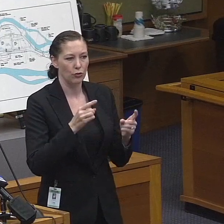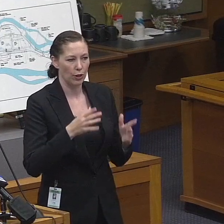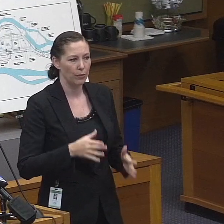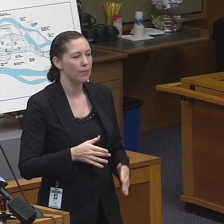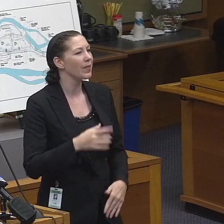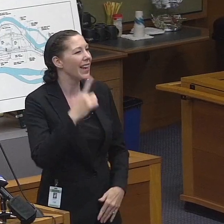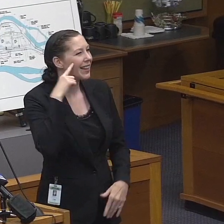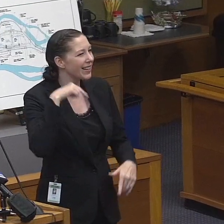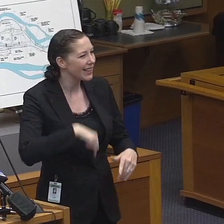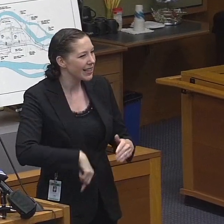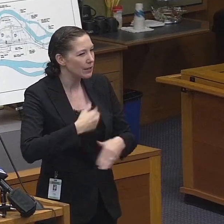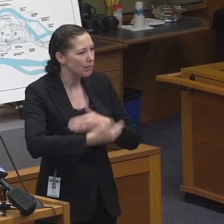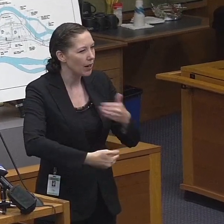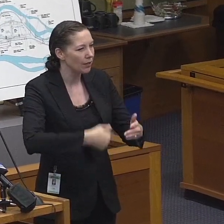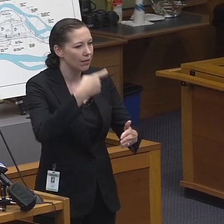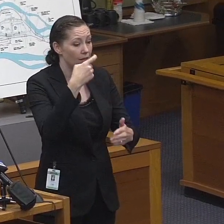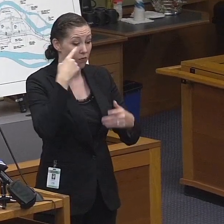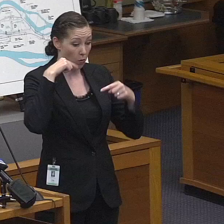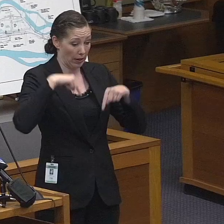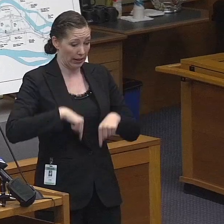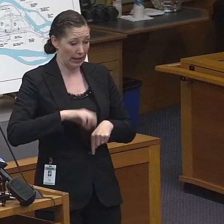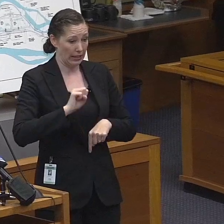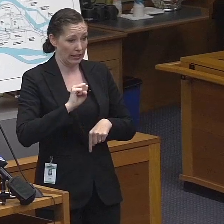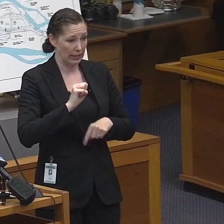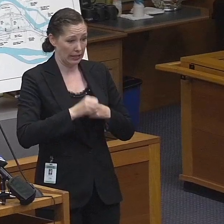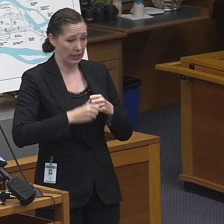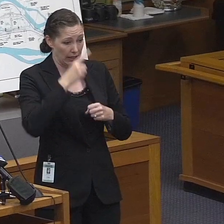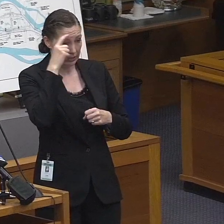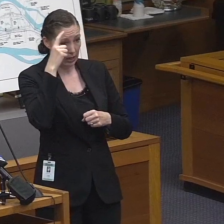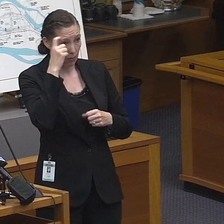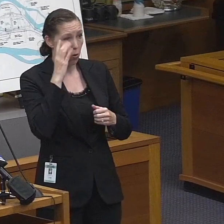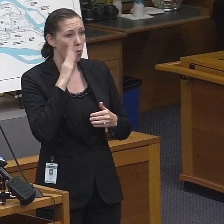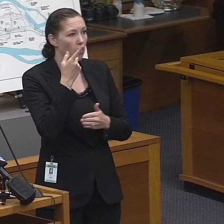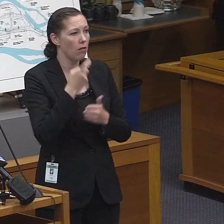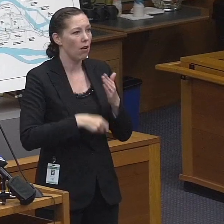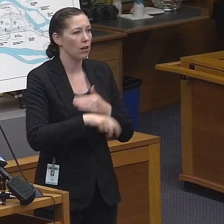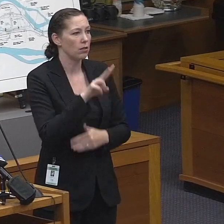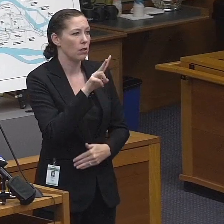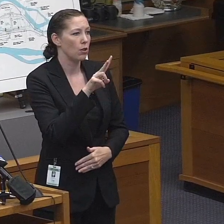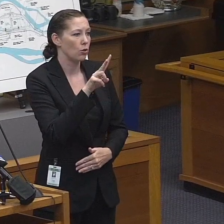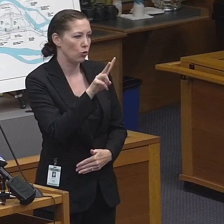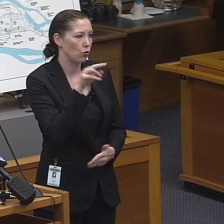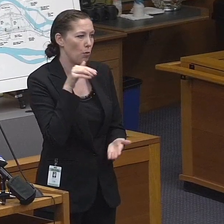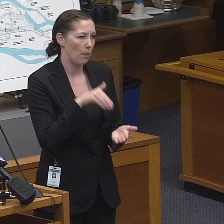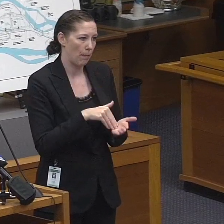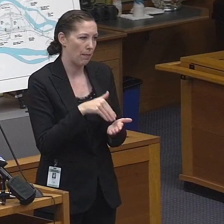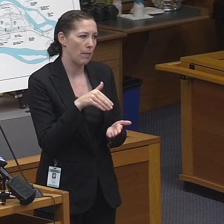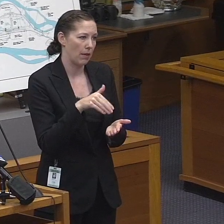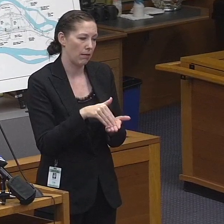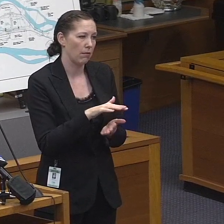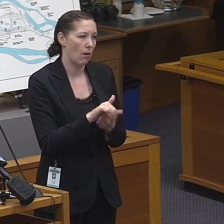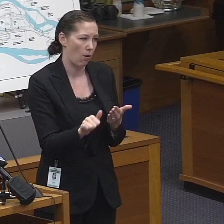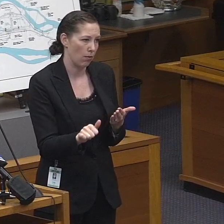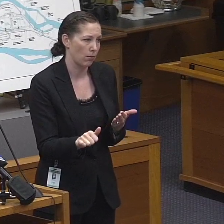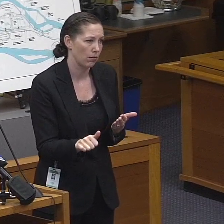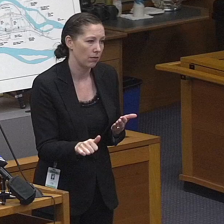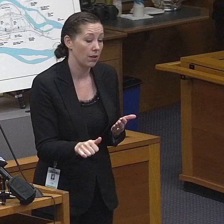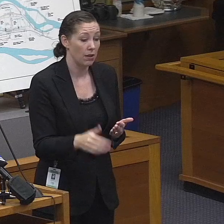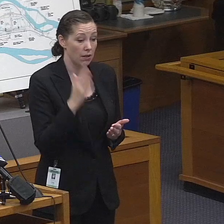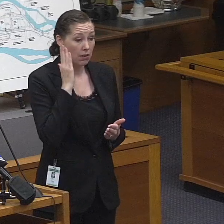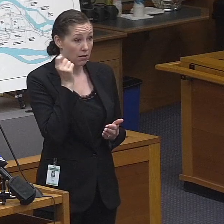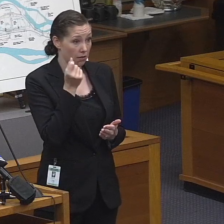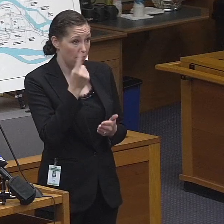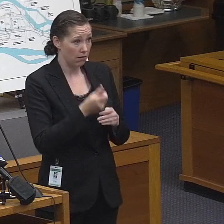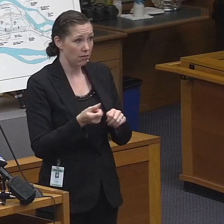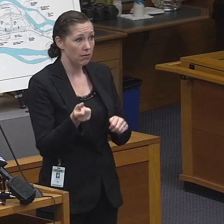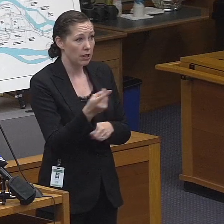$2 million for this season. We will anticipate probably a similar cost next season as